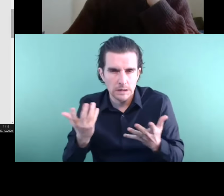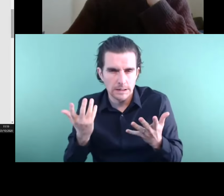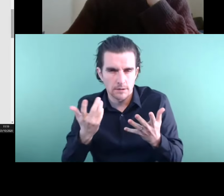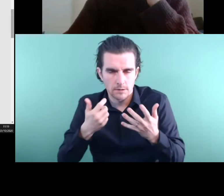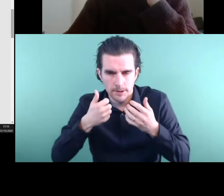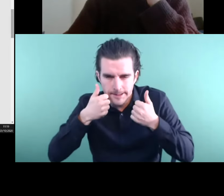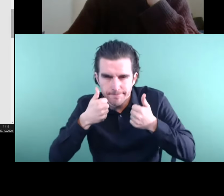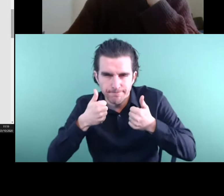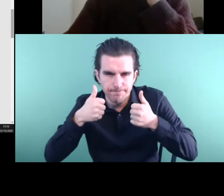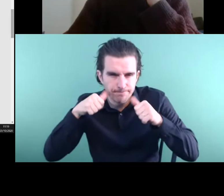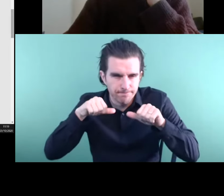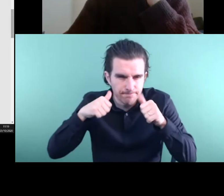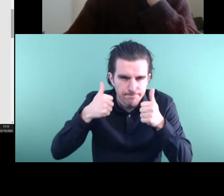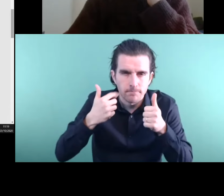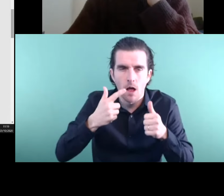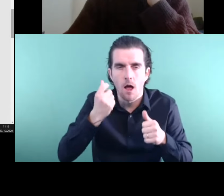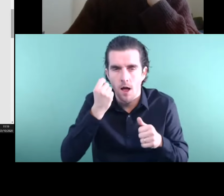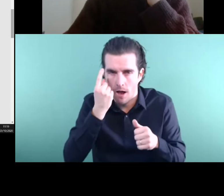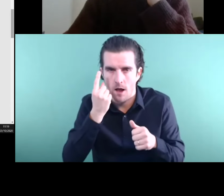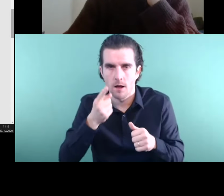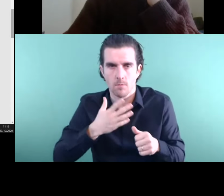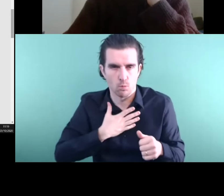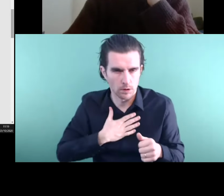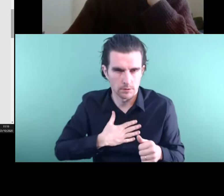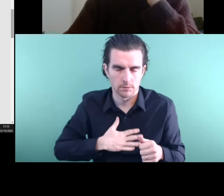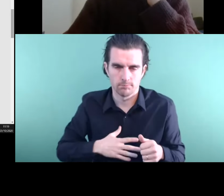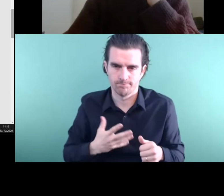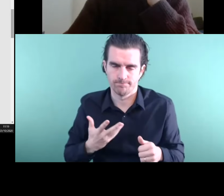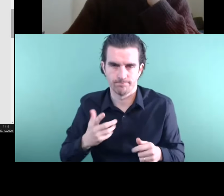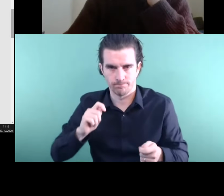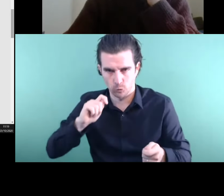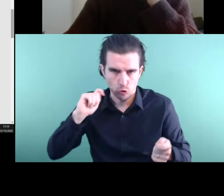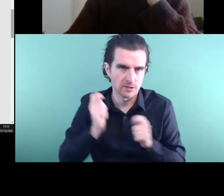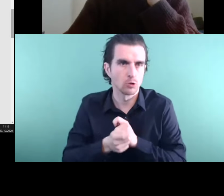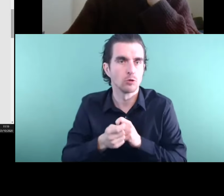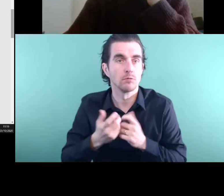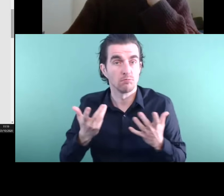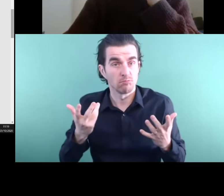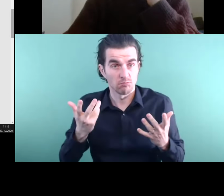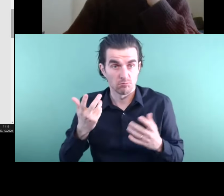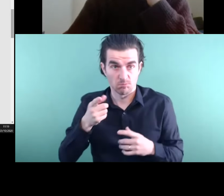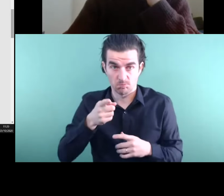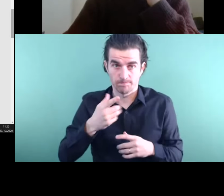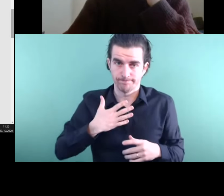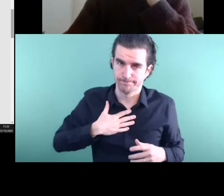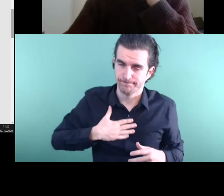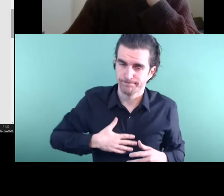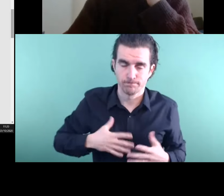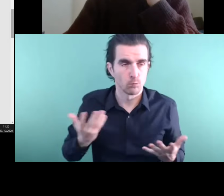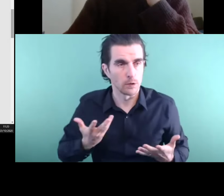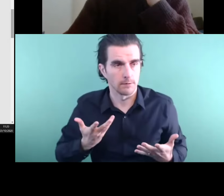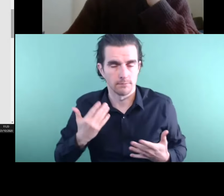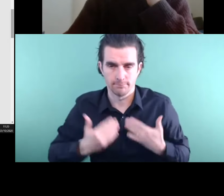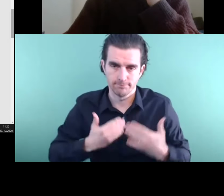said, I am particularly looking at data which try to understand the perspective of lived experience to